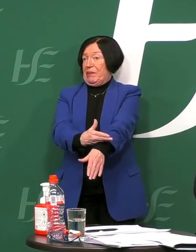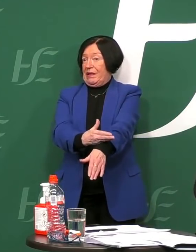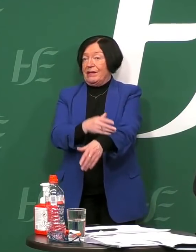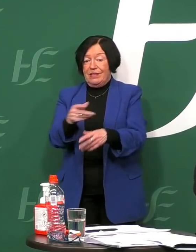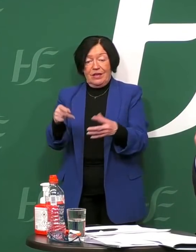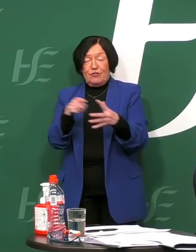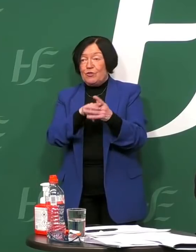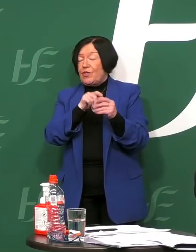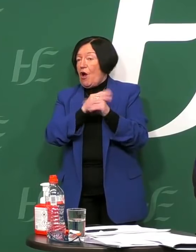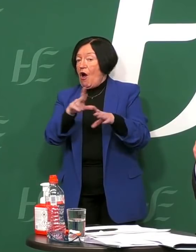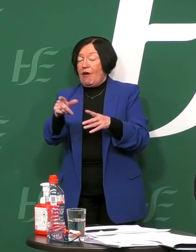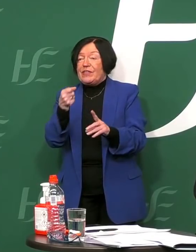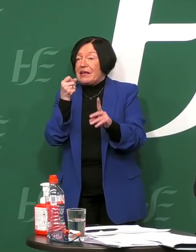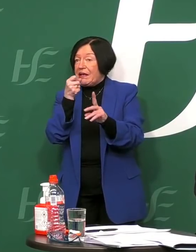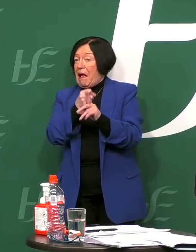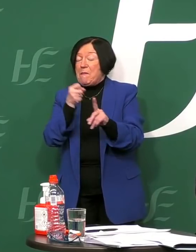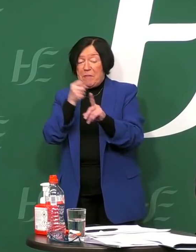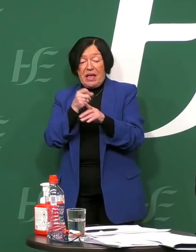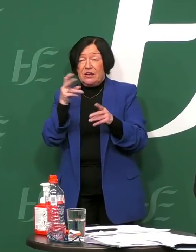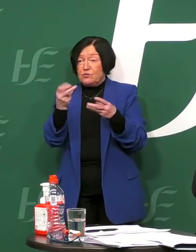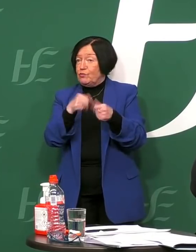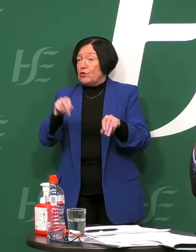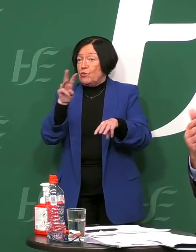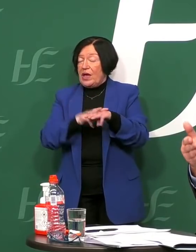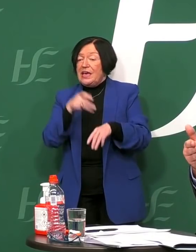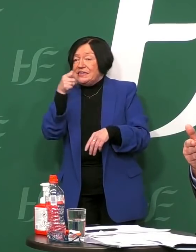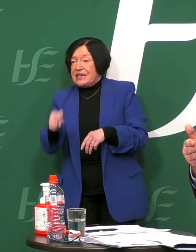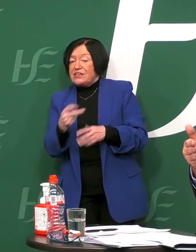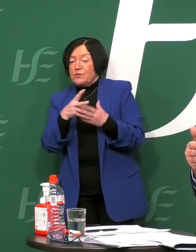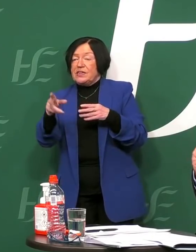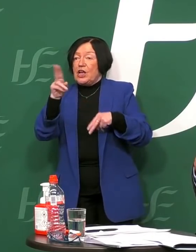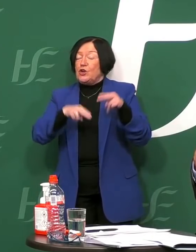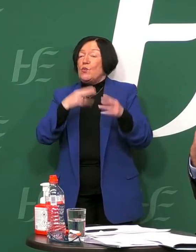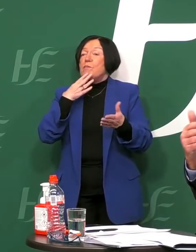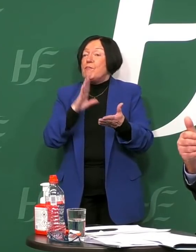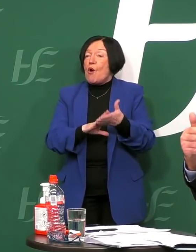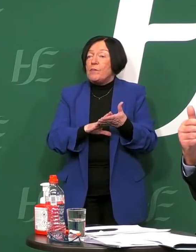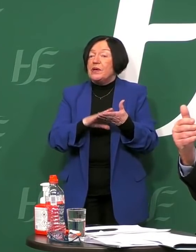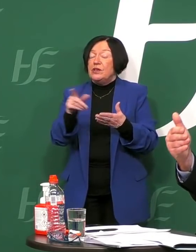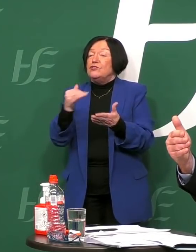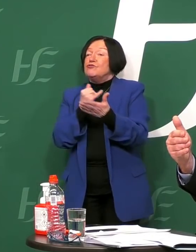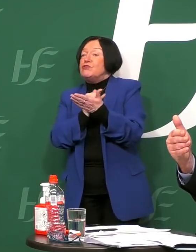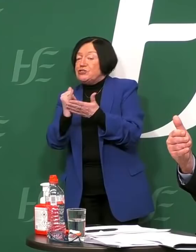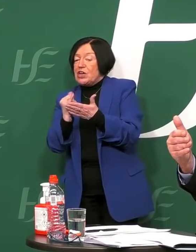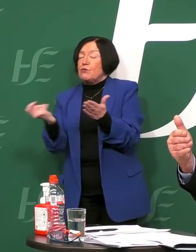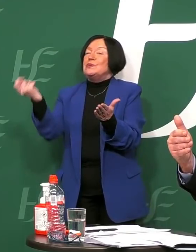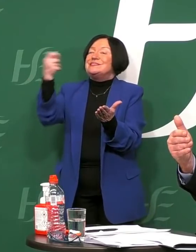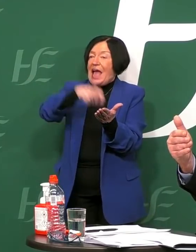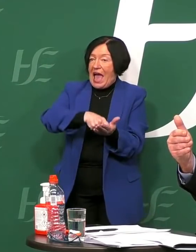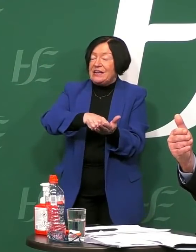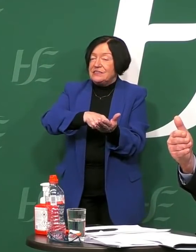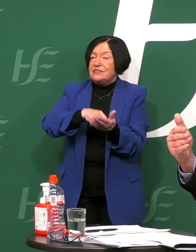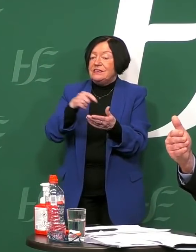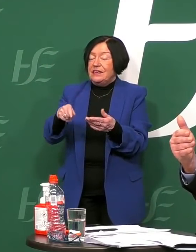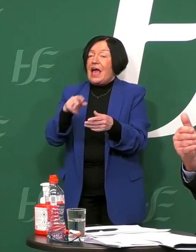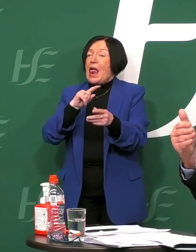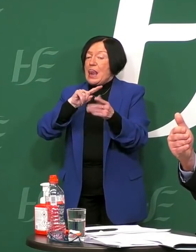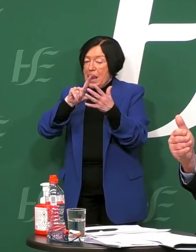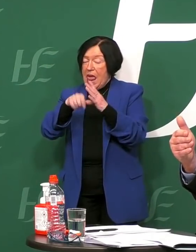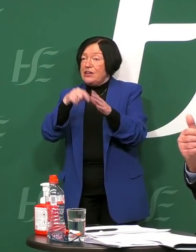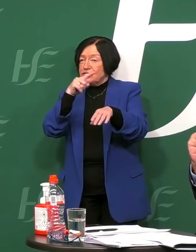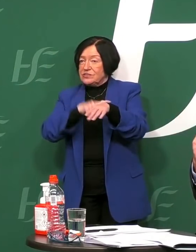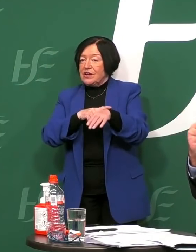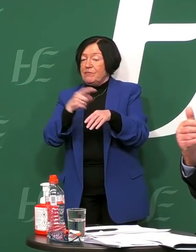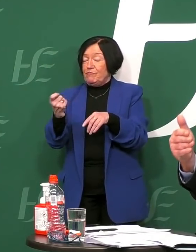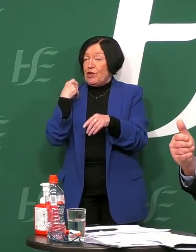through the whole primary campaign. That's worked well, where people could just text back new when they get a new appointment. The reject was added in then in terms of at a later stage over